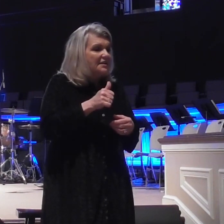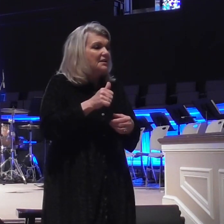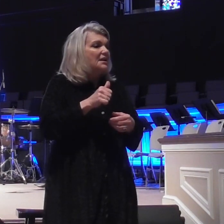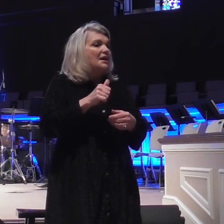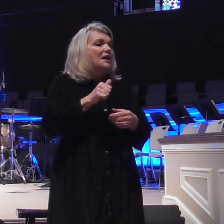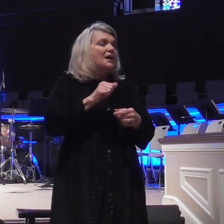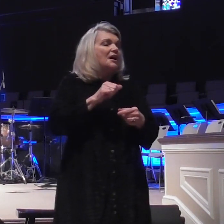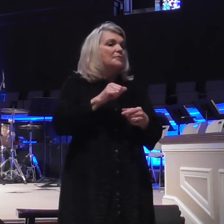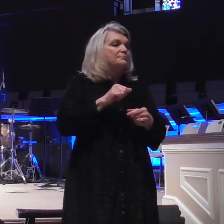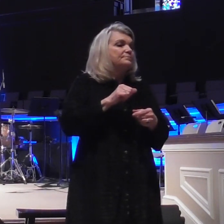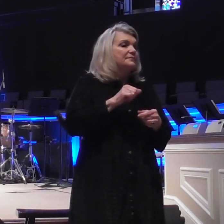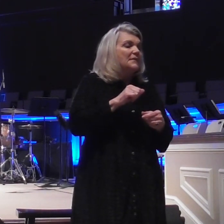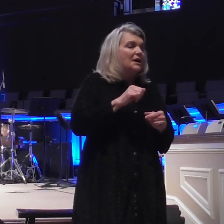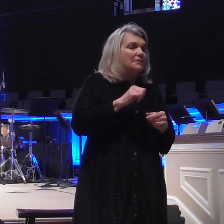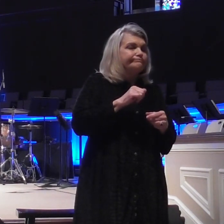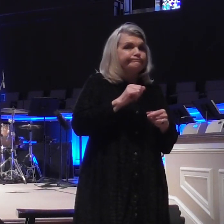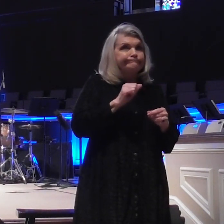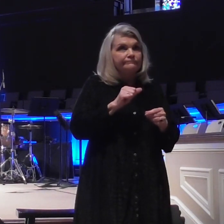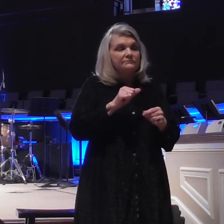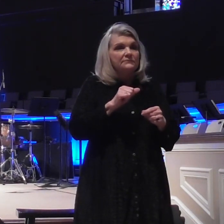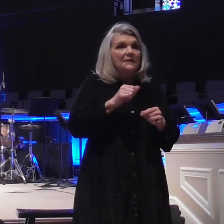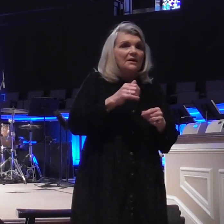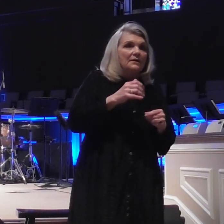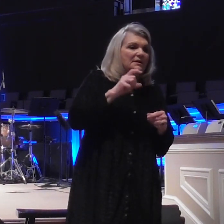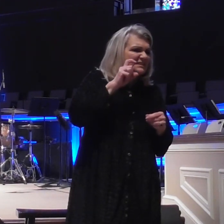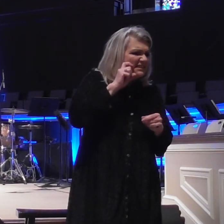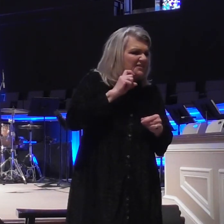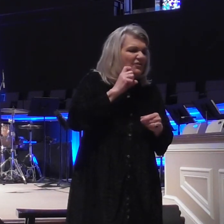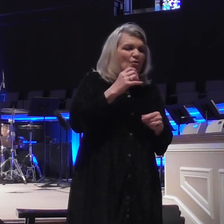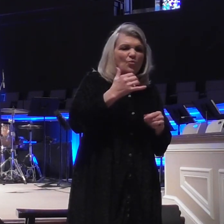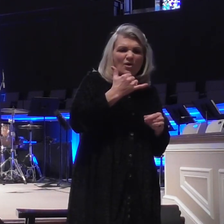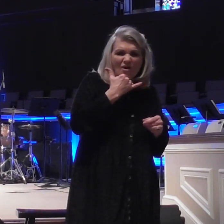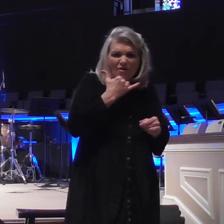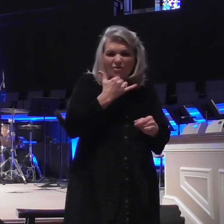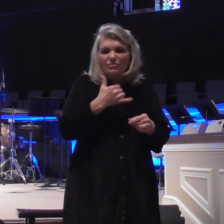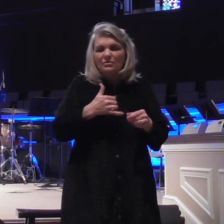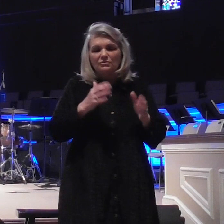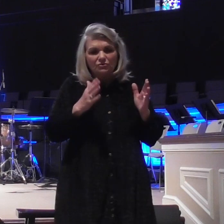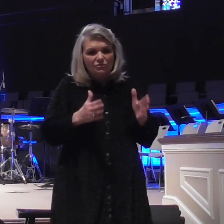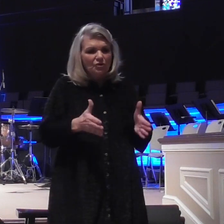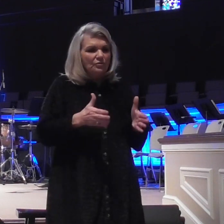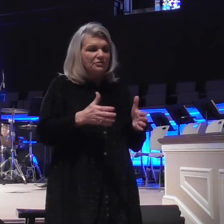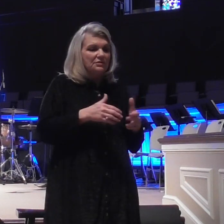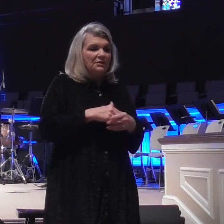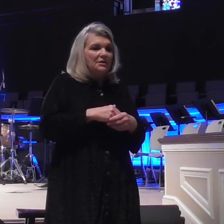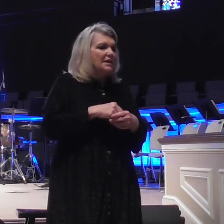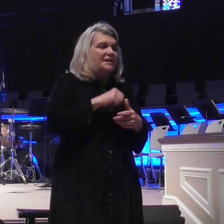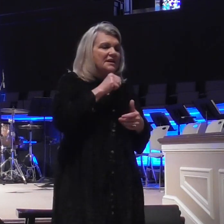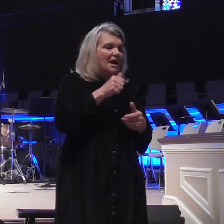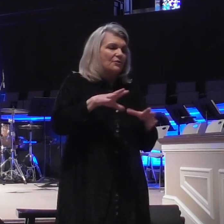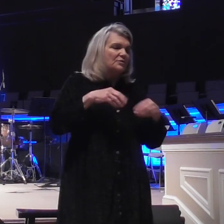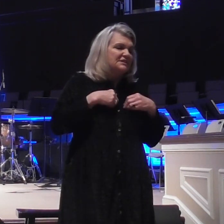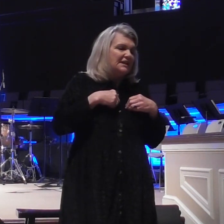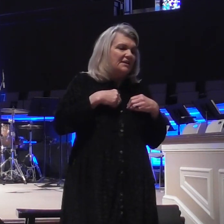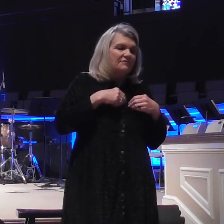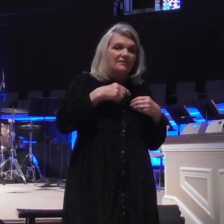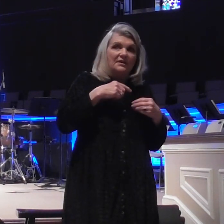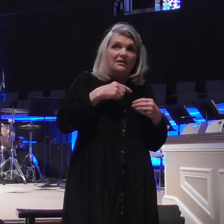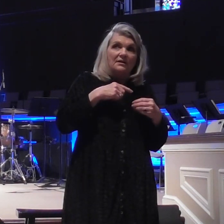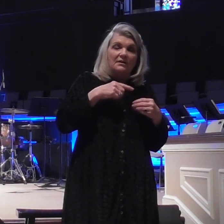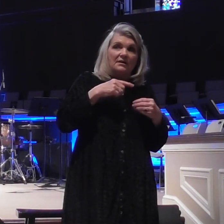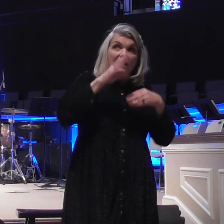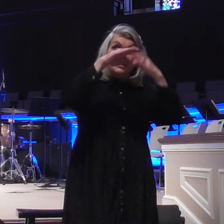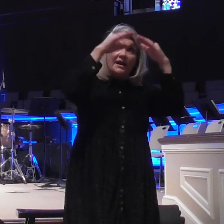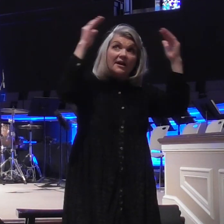the effeminate, nor homosexuals, nor thieves, nor the covetous, nor drunkards, nor revilers, swindlers will inherit the kingdom of God." Ooh, those are tough words.